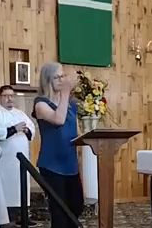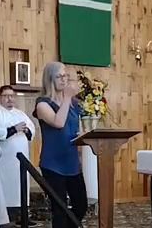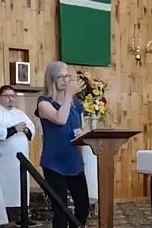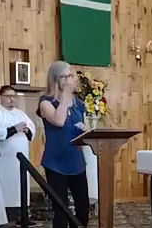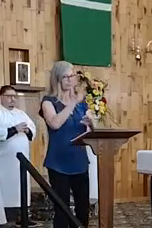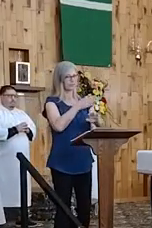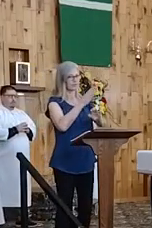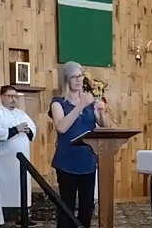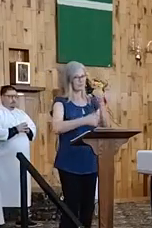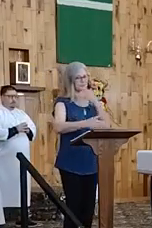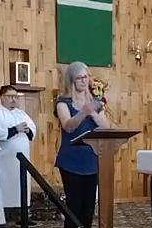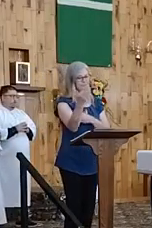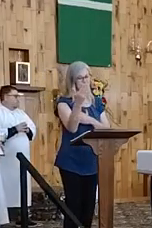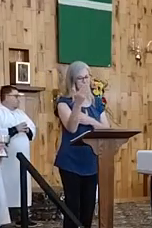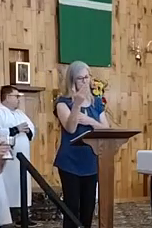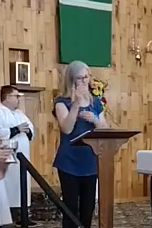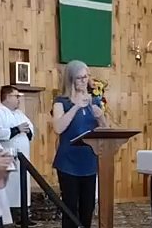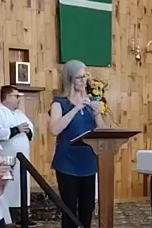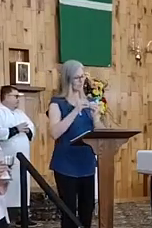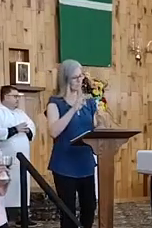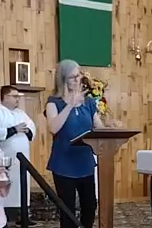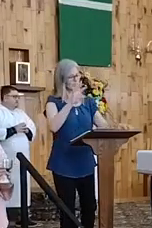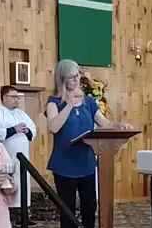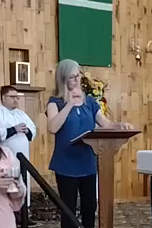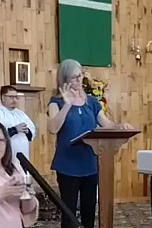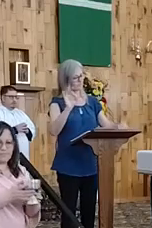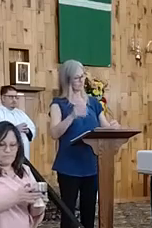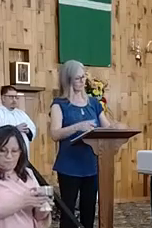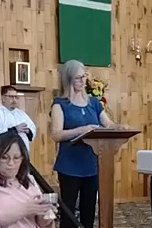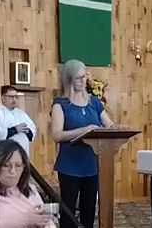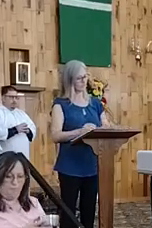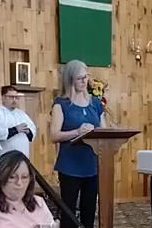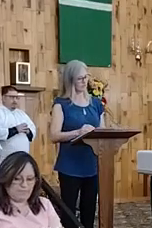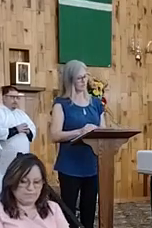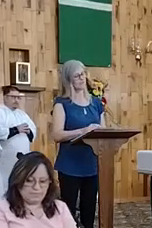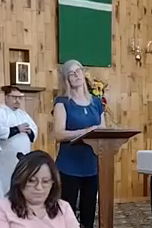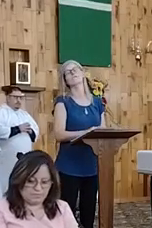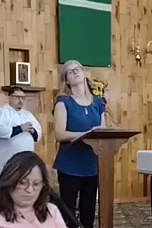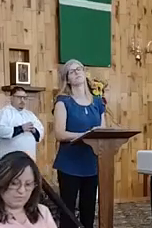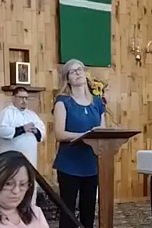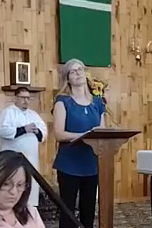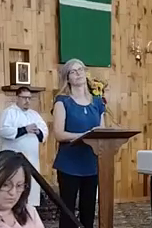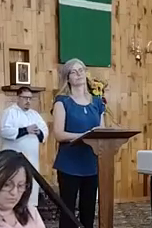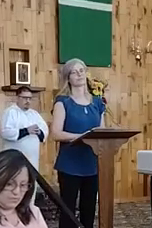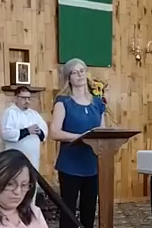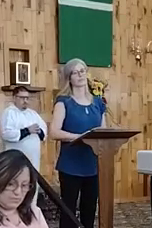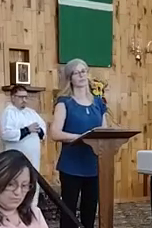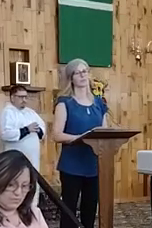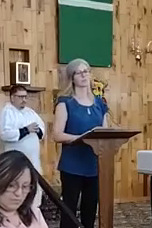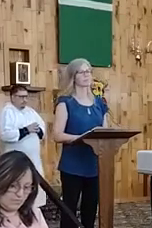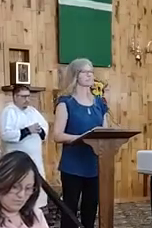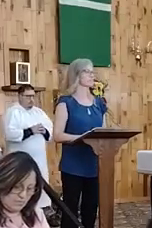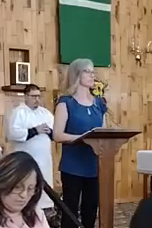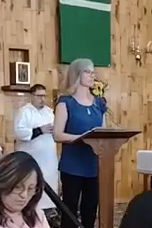This morning is the Heritage Missal at number 409, Houston Seat 409.